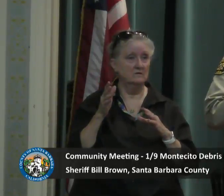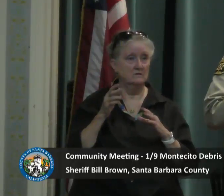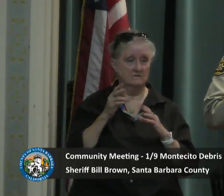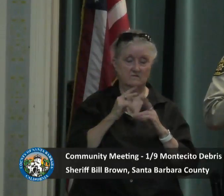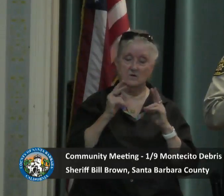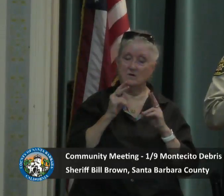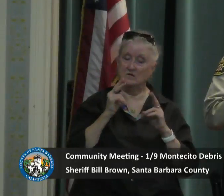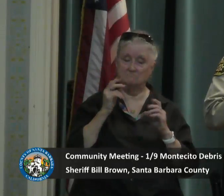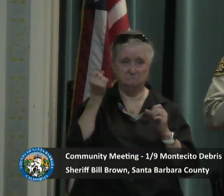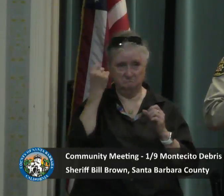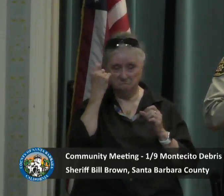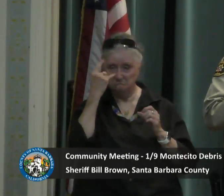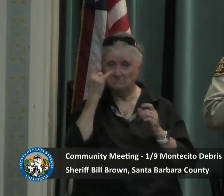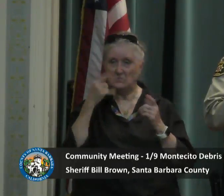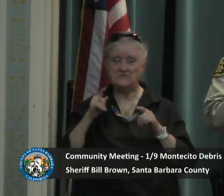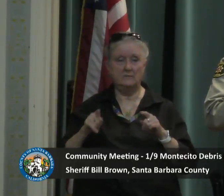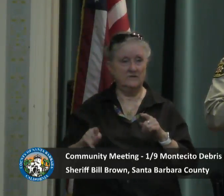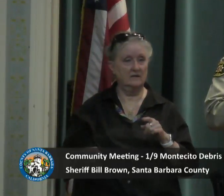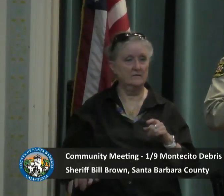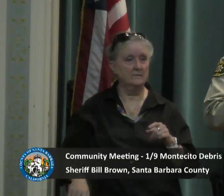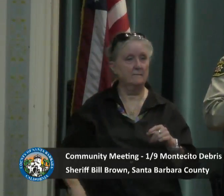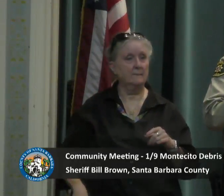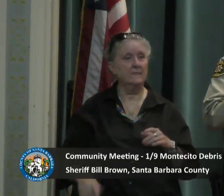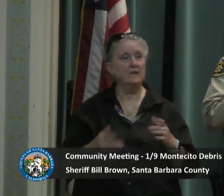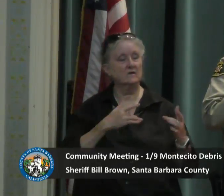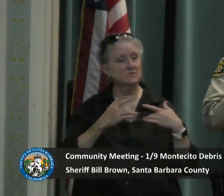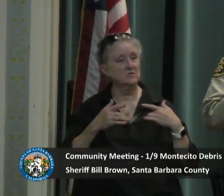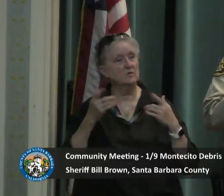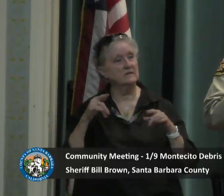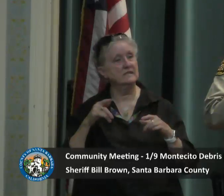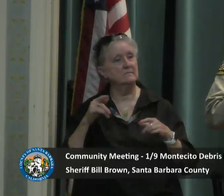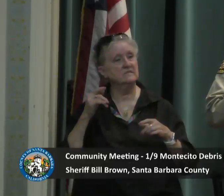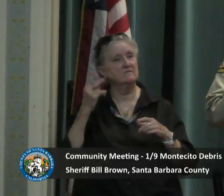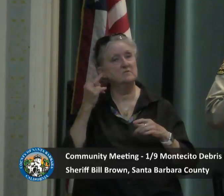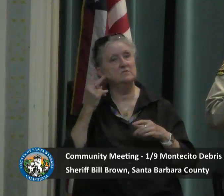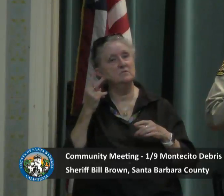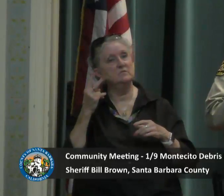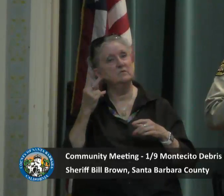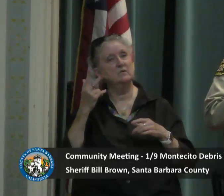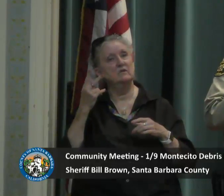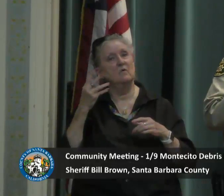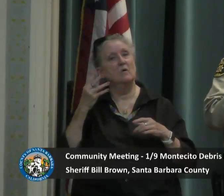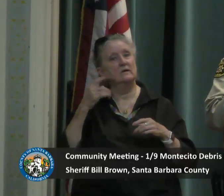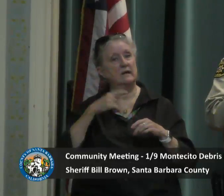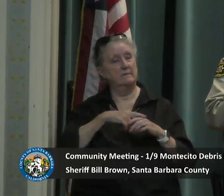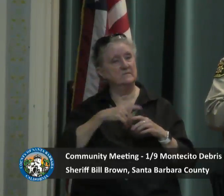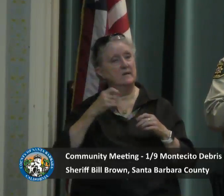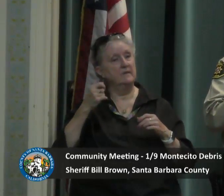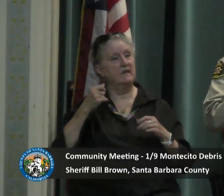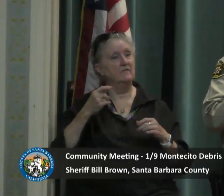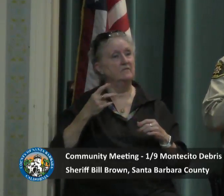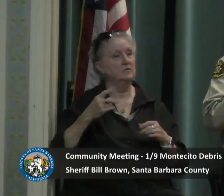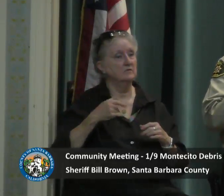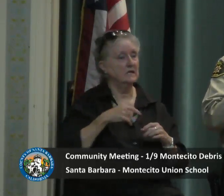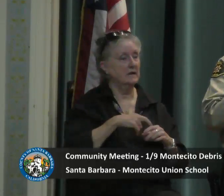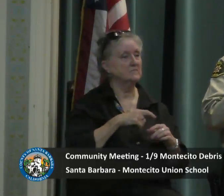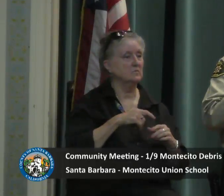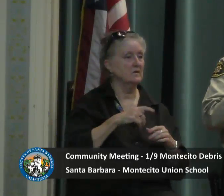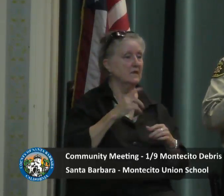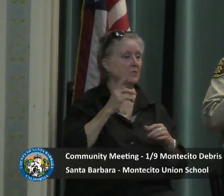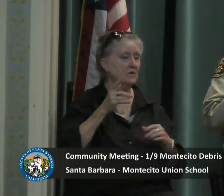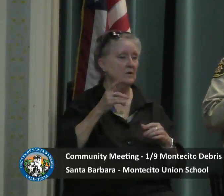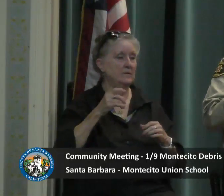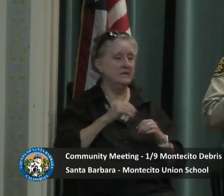in to what's going on. The concern is what happens if it's 2, 3, 4. We may have a couple of times where there's going to be